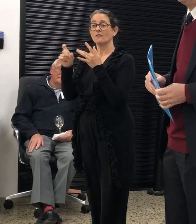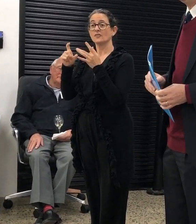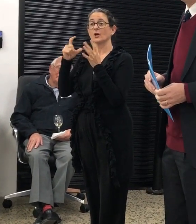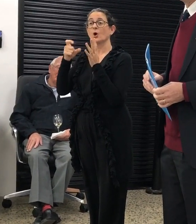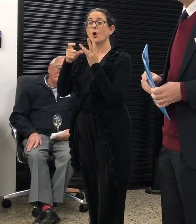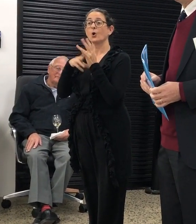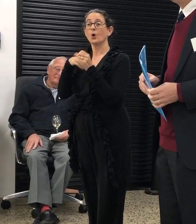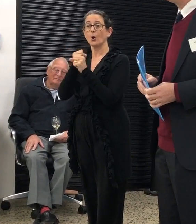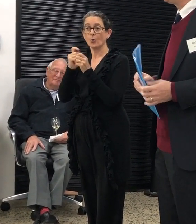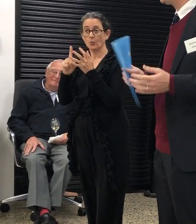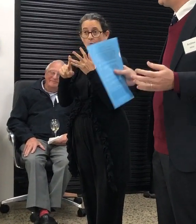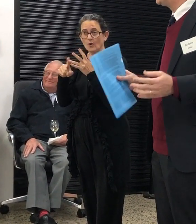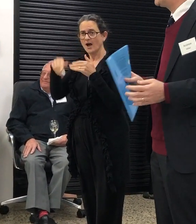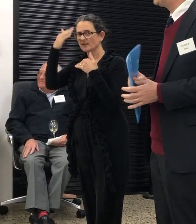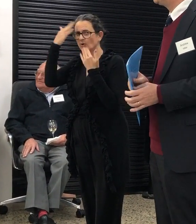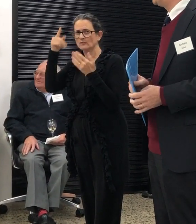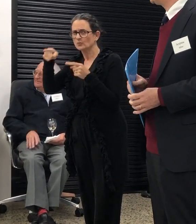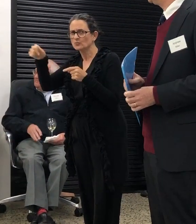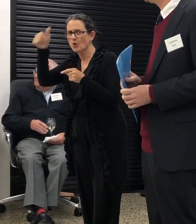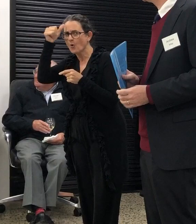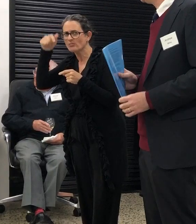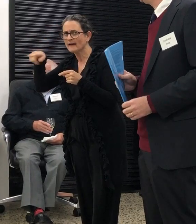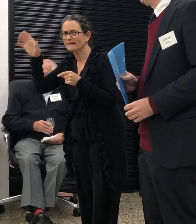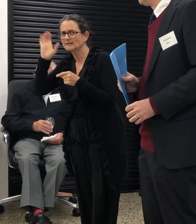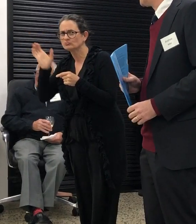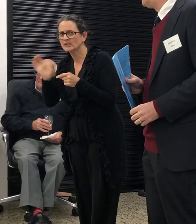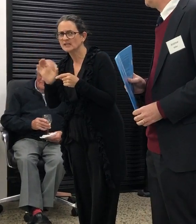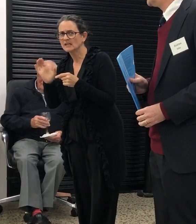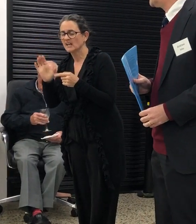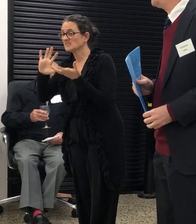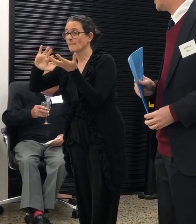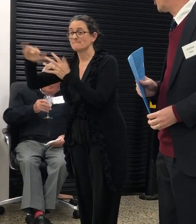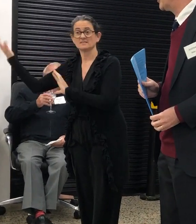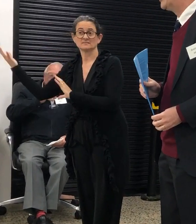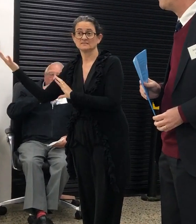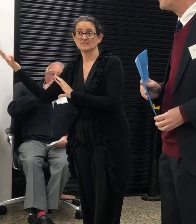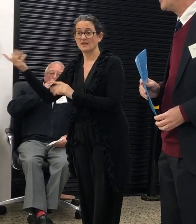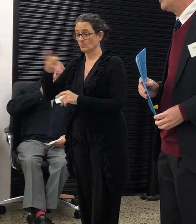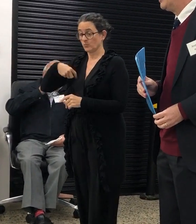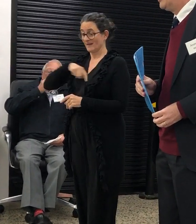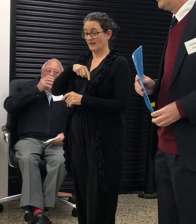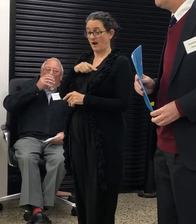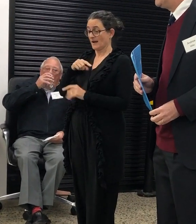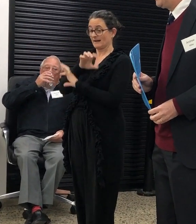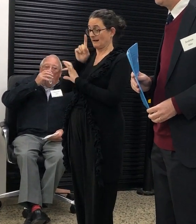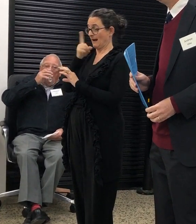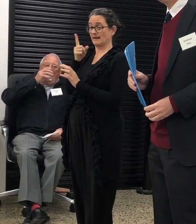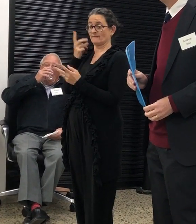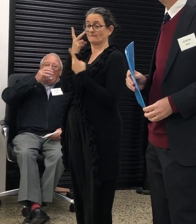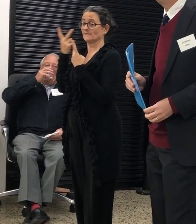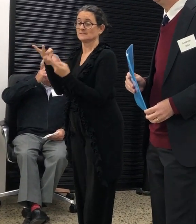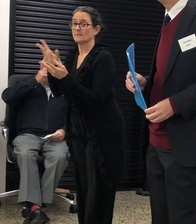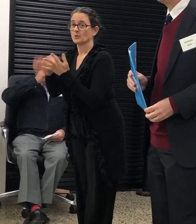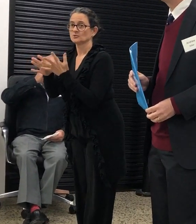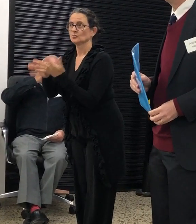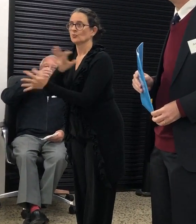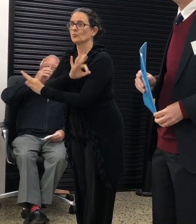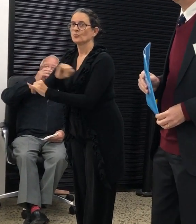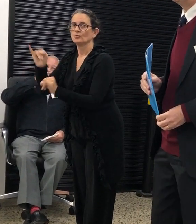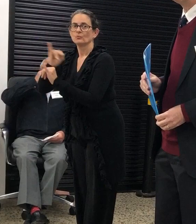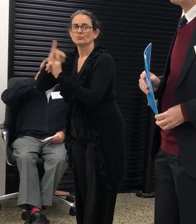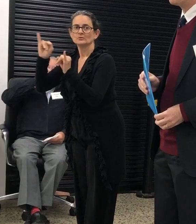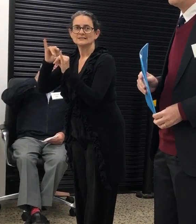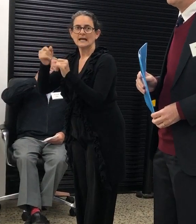mess. It's one of the few countries that we're not allowed to go to because it's too dangerous. There in the